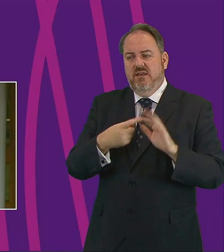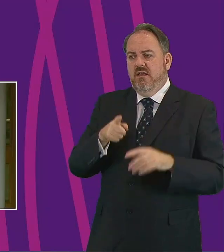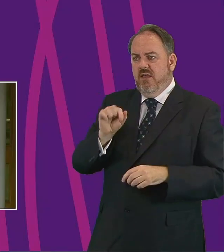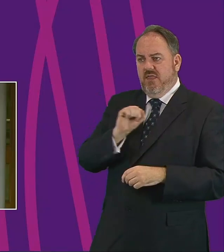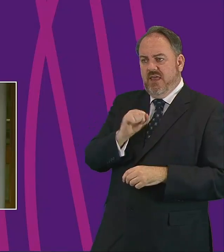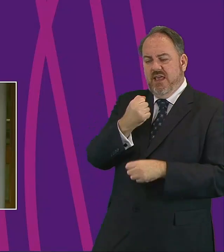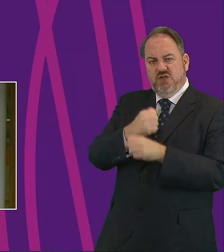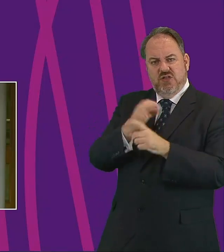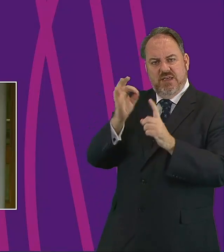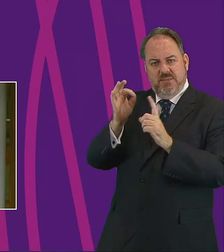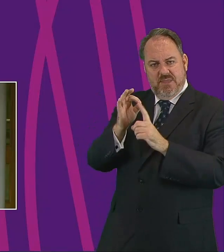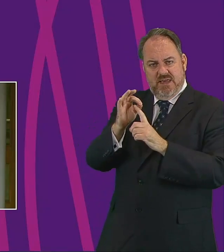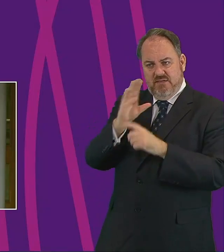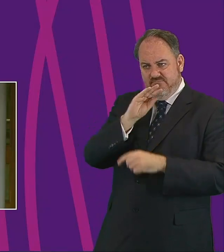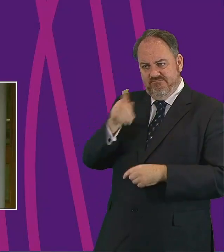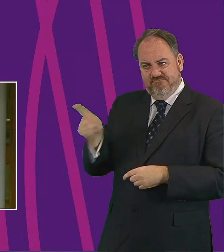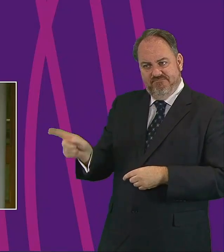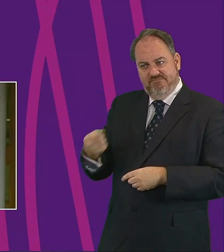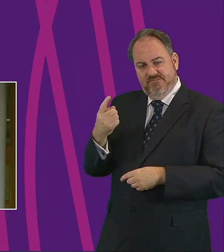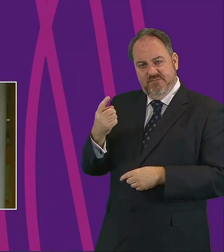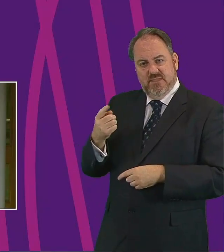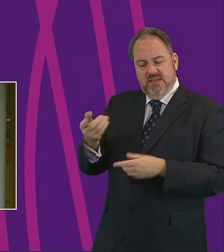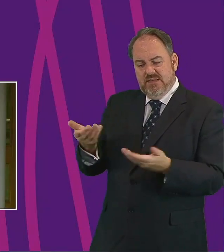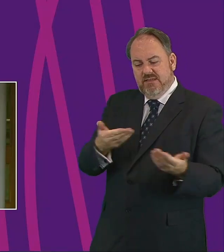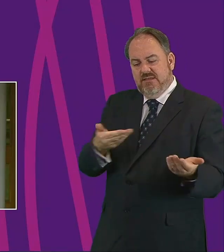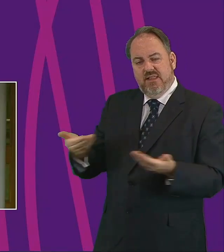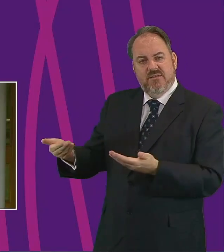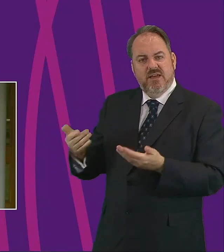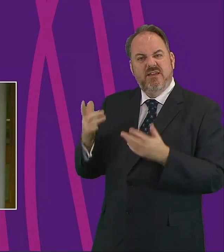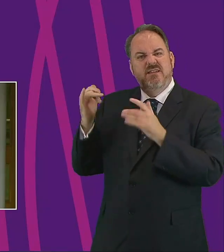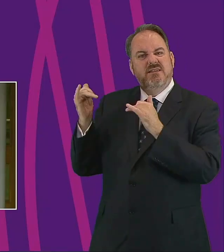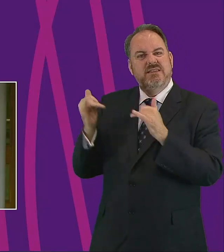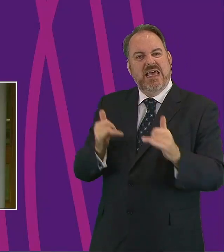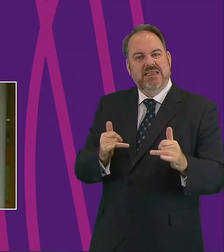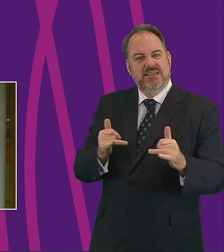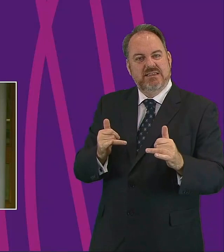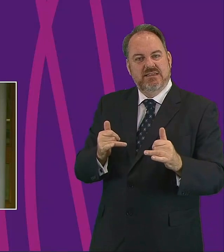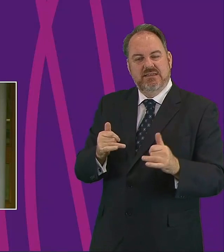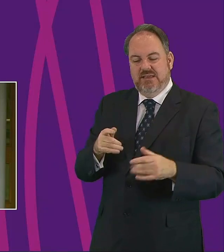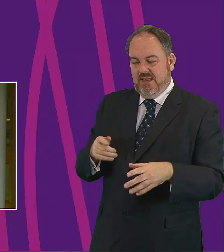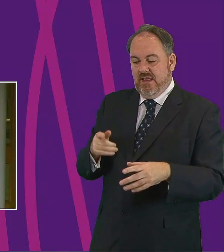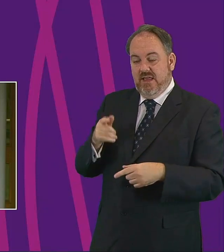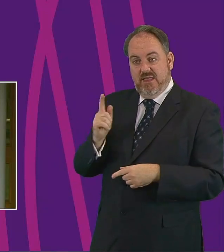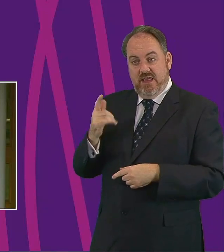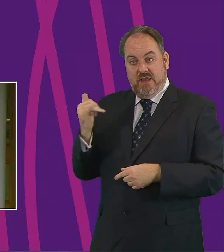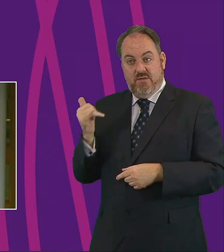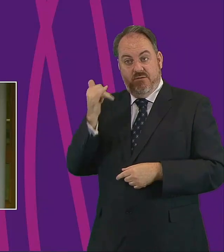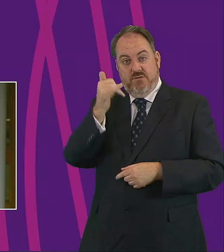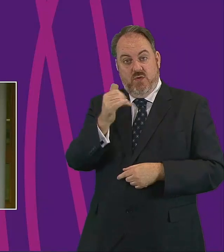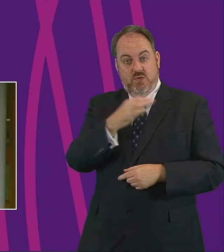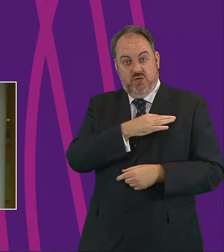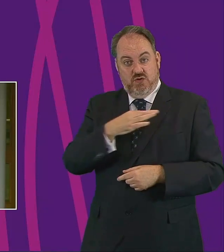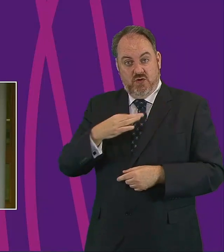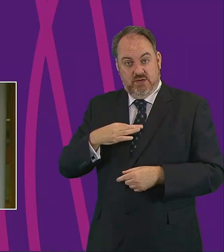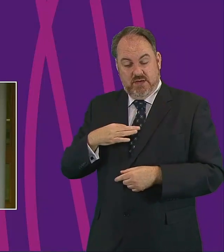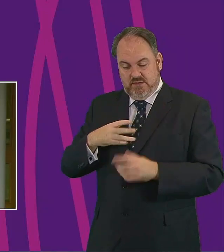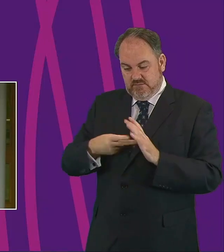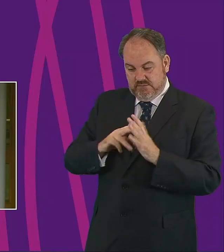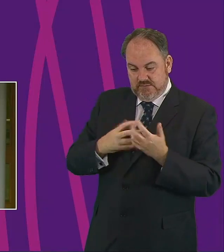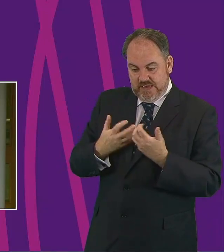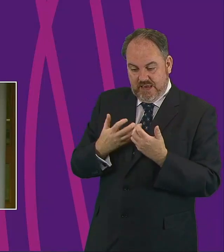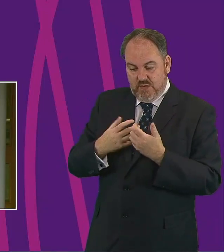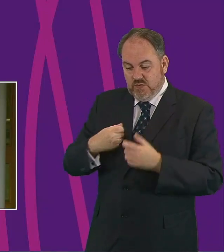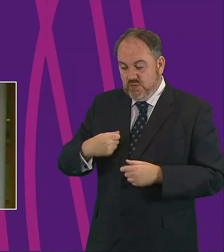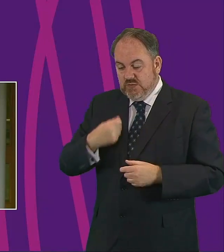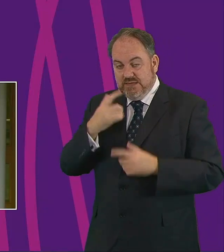GP, got a test delivered to their house, and they were to phone and made arrangements on Monday, and they were to do the test in the